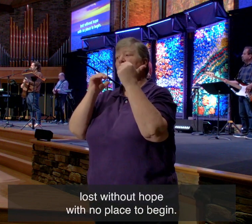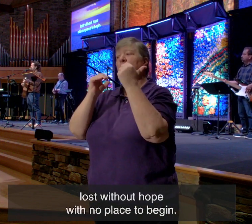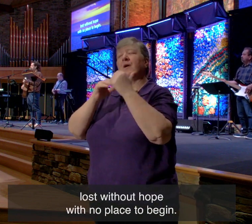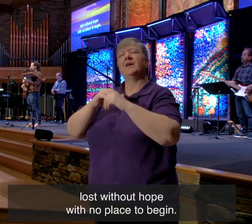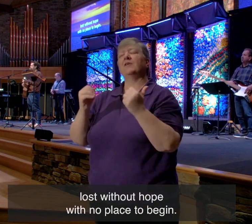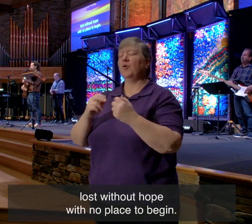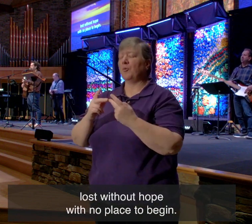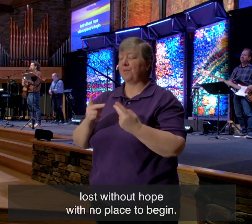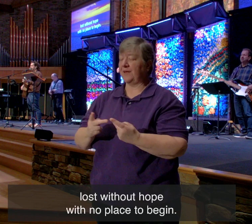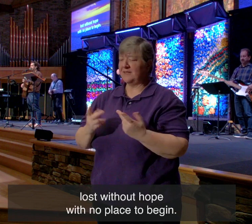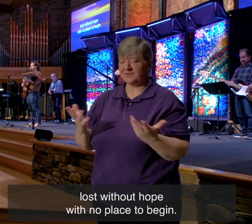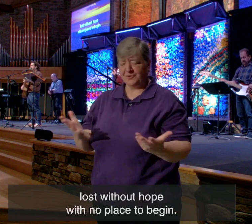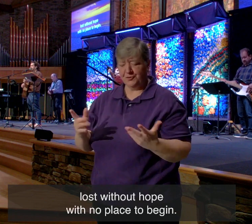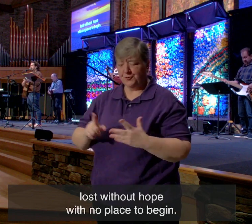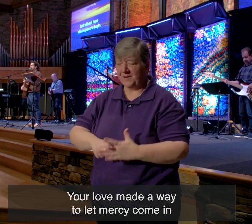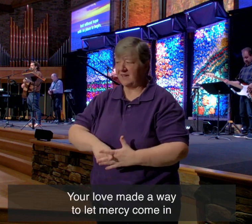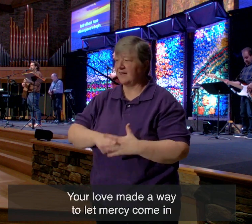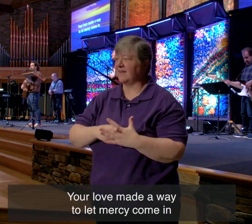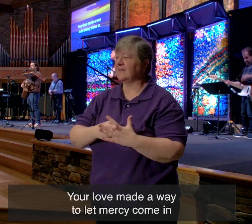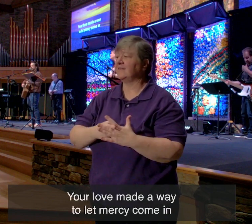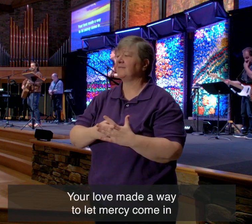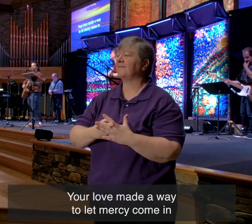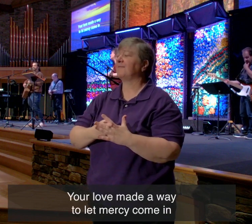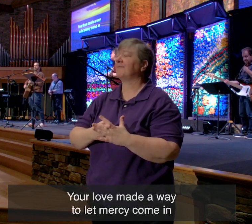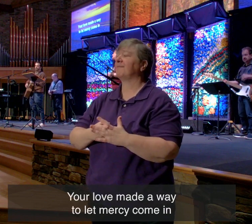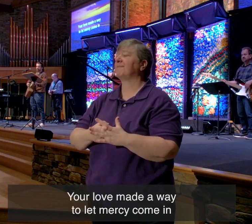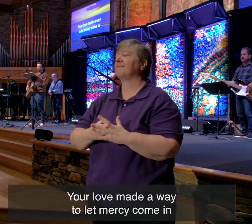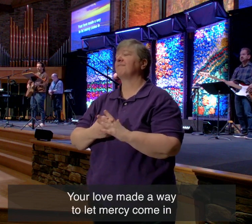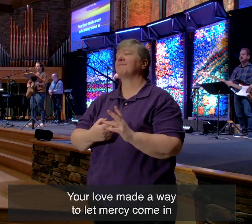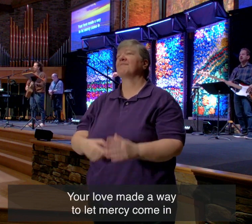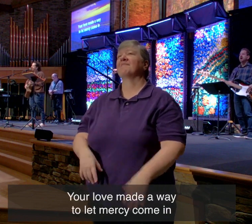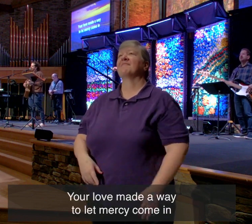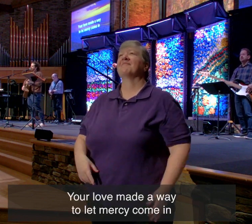lost without hope, with no place to begin.